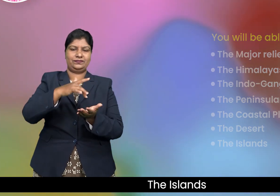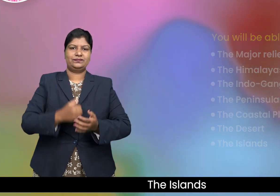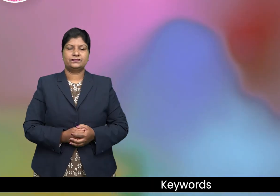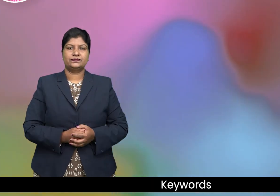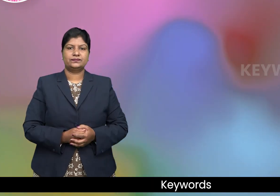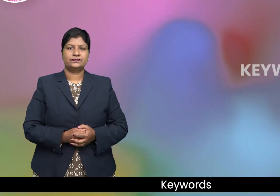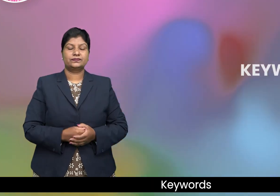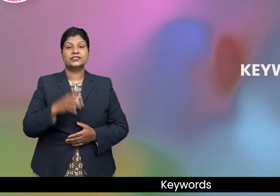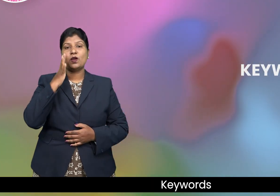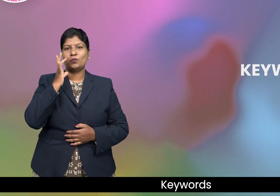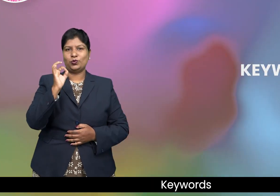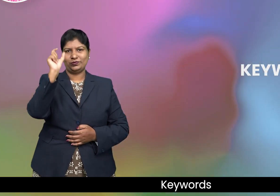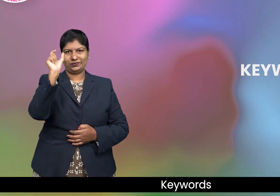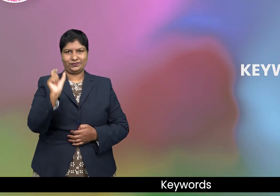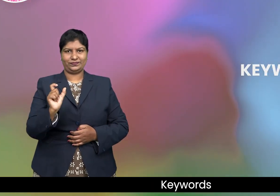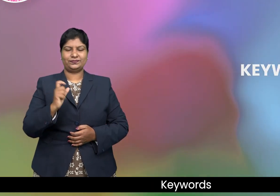the Desert,